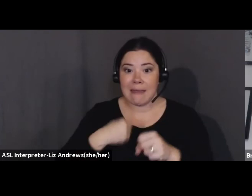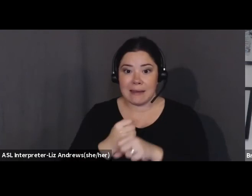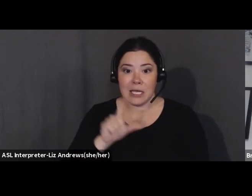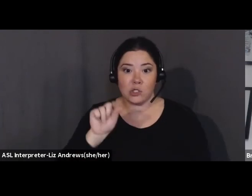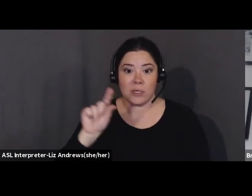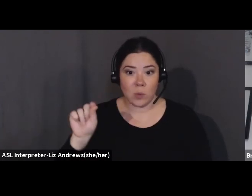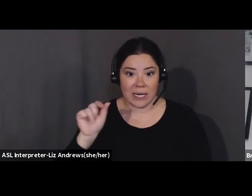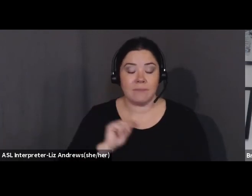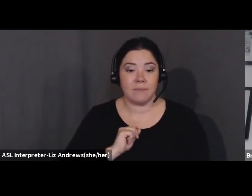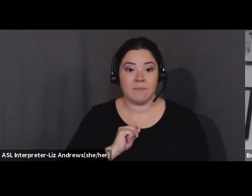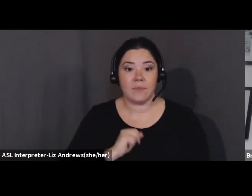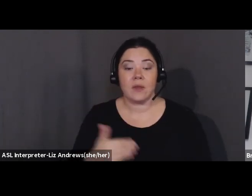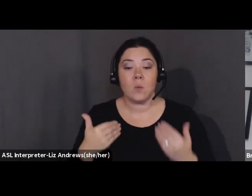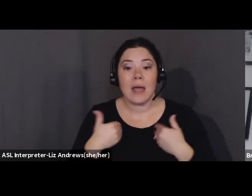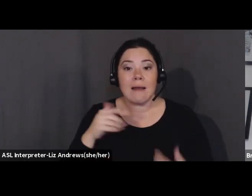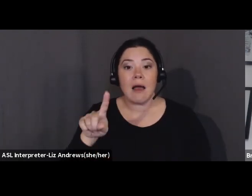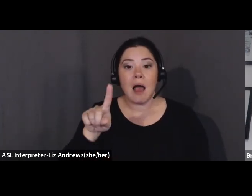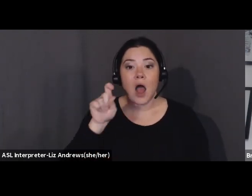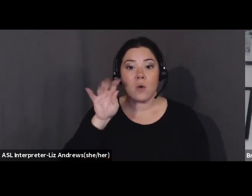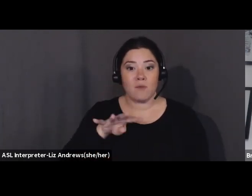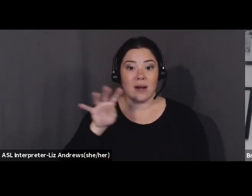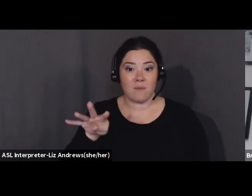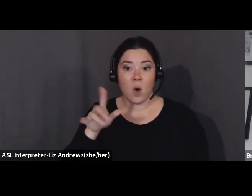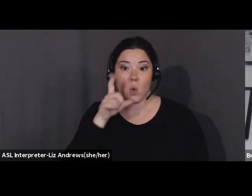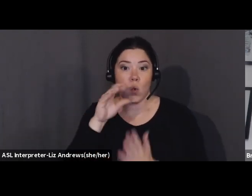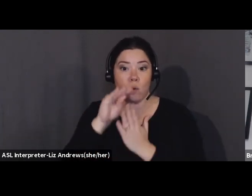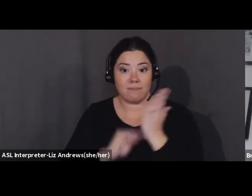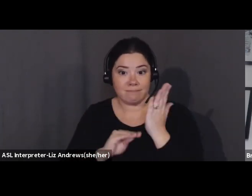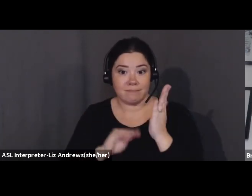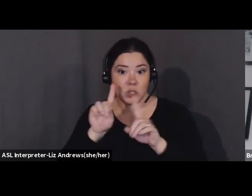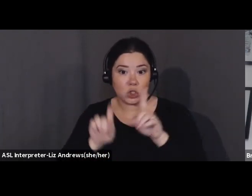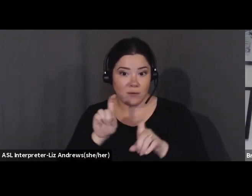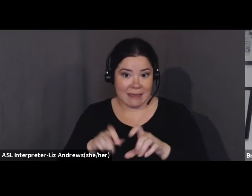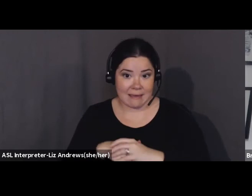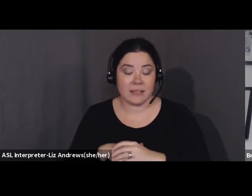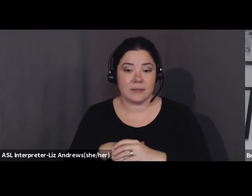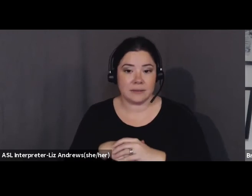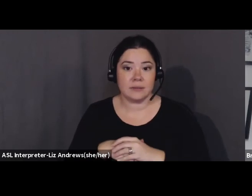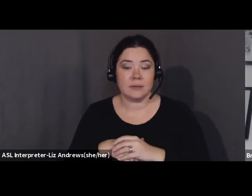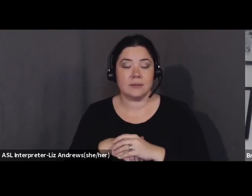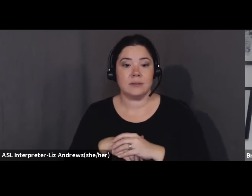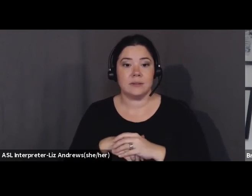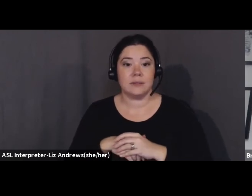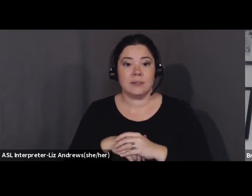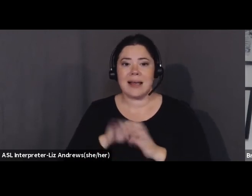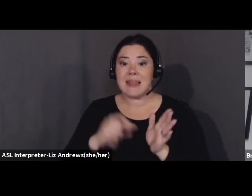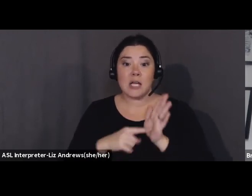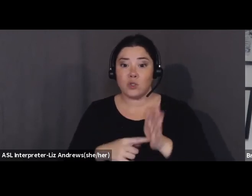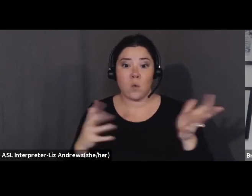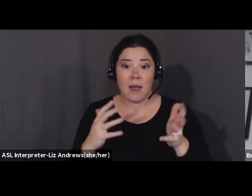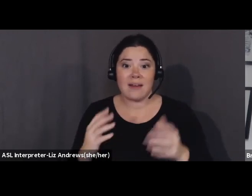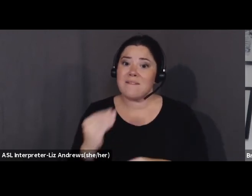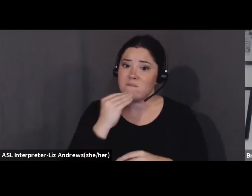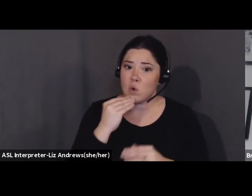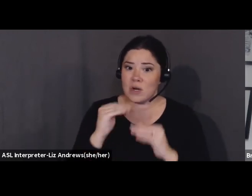and there were 144 that completed the survey. And really what it showed is that food and housing were